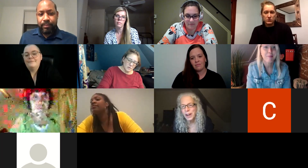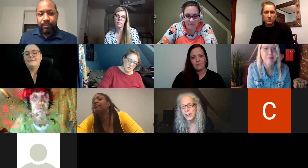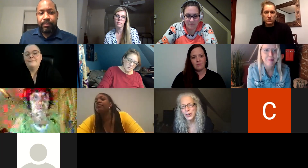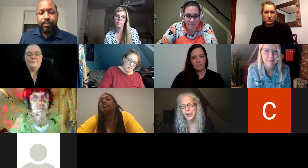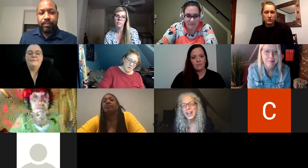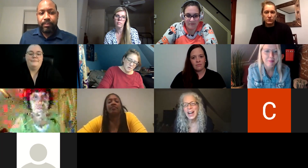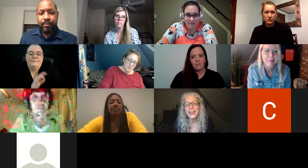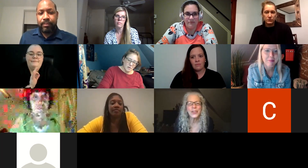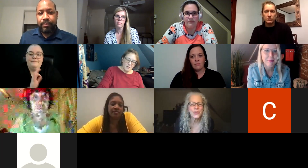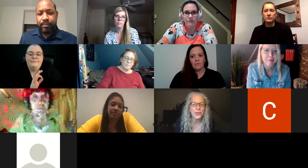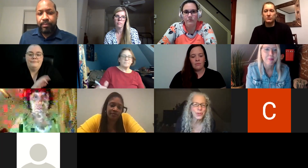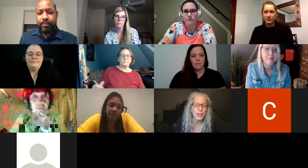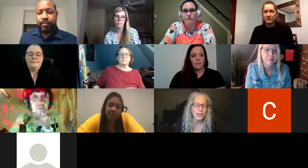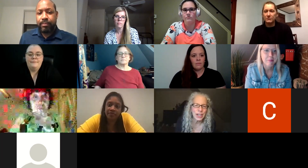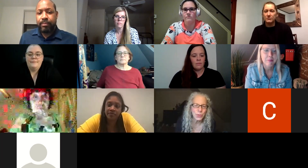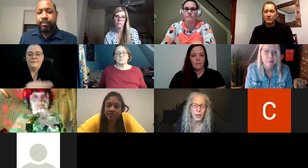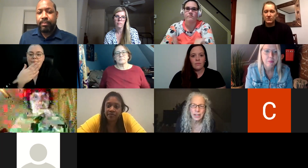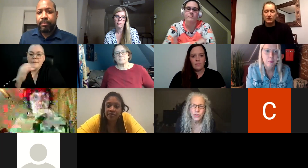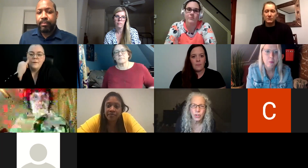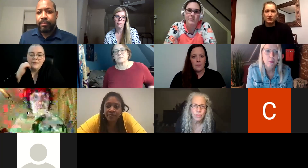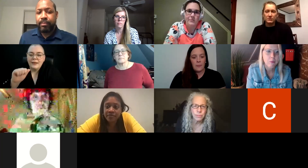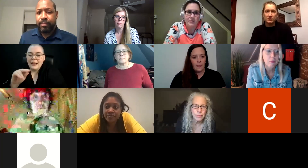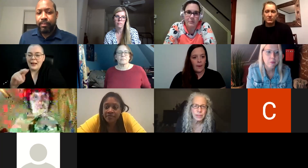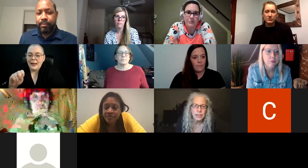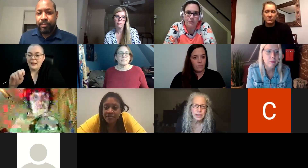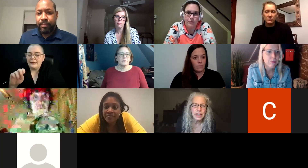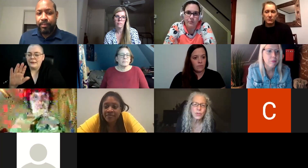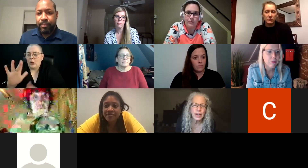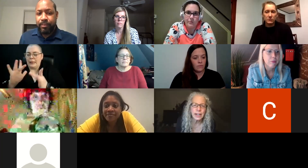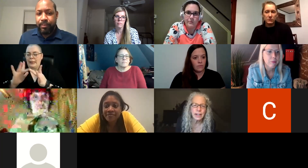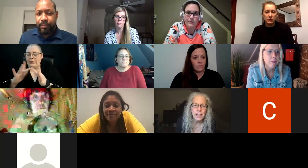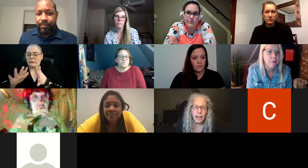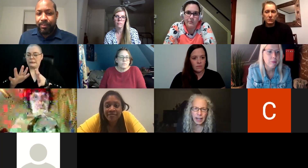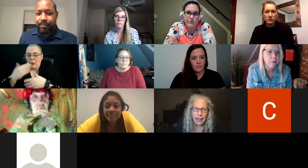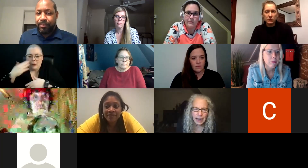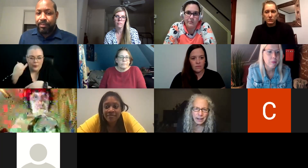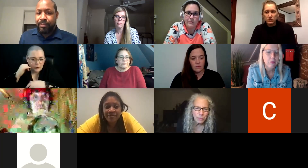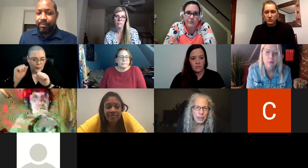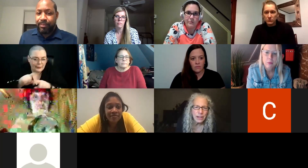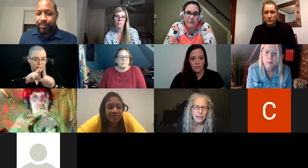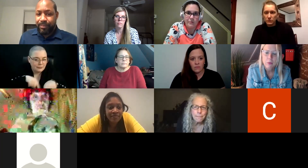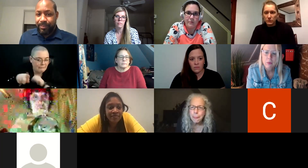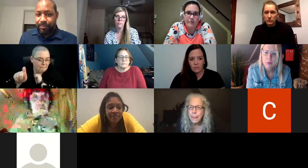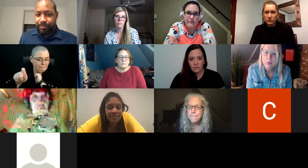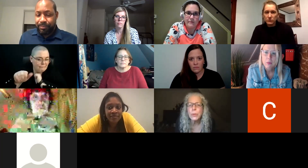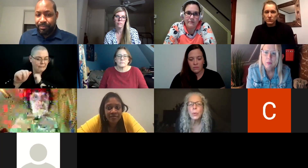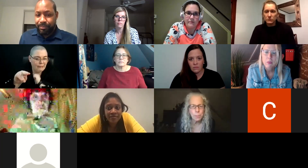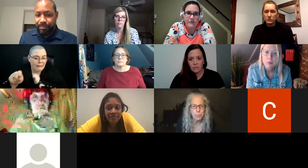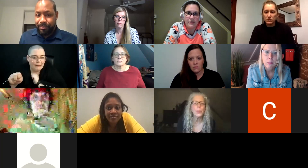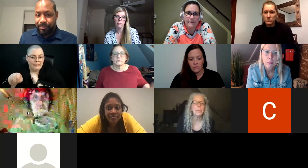co-founder, I've used referral as well. So that's great. And They partner with partners. we